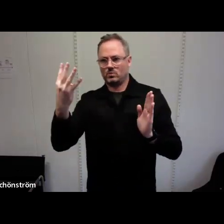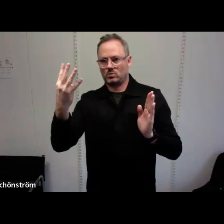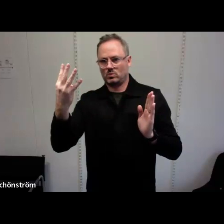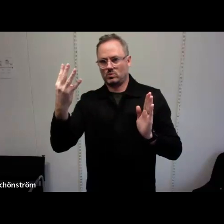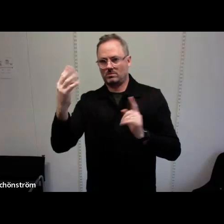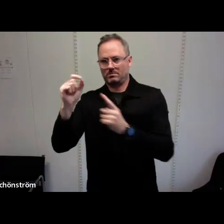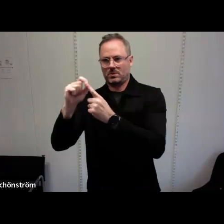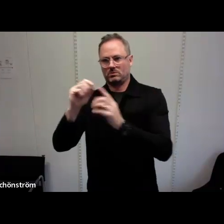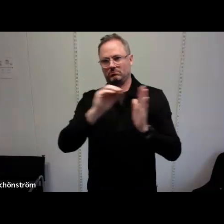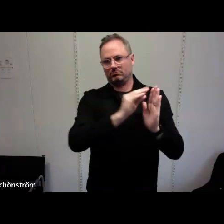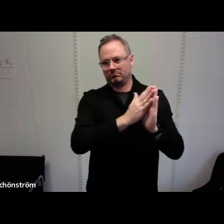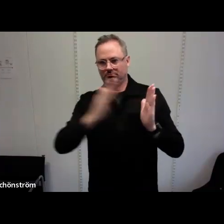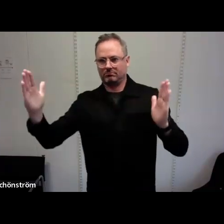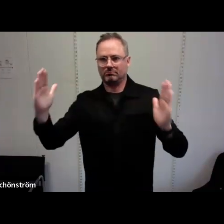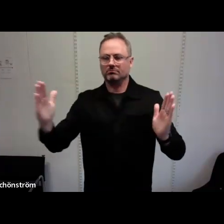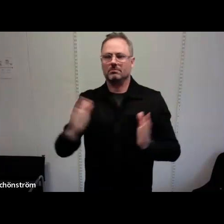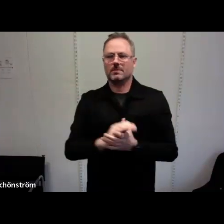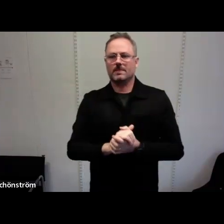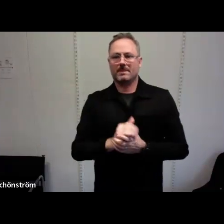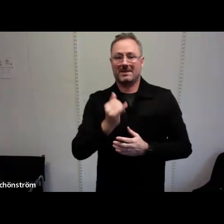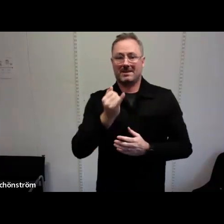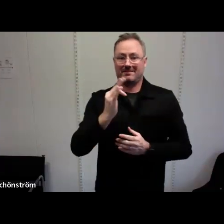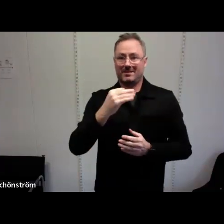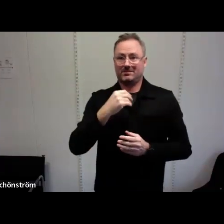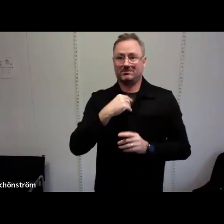So it runs from 0 to 4.